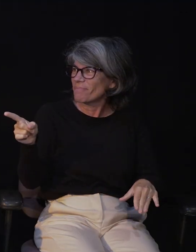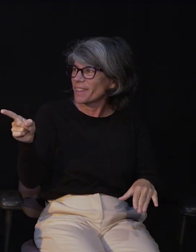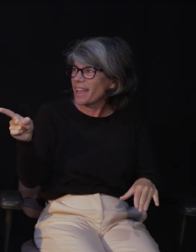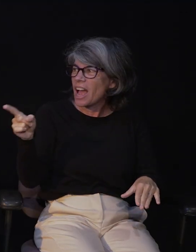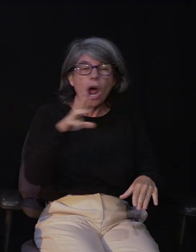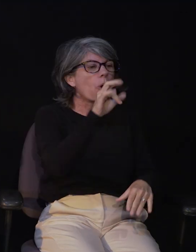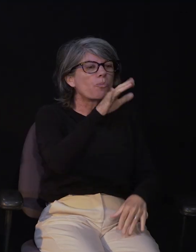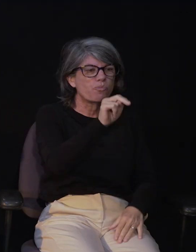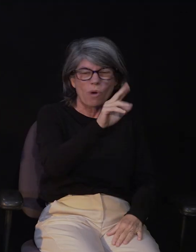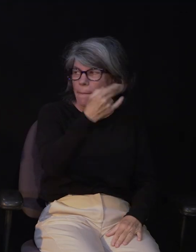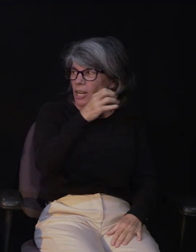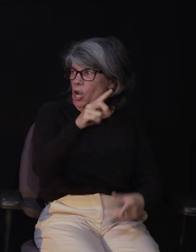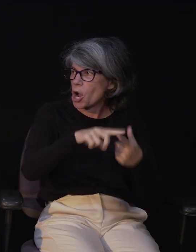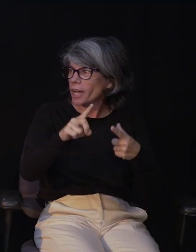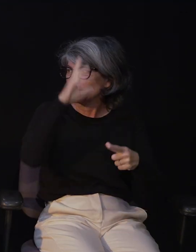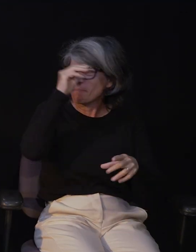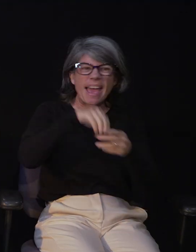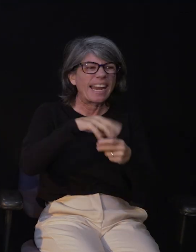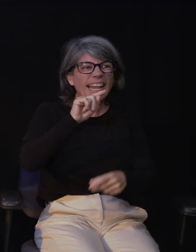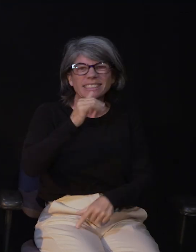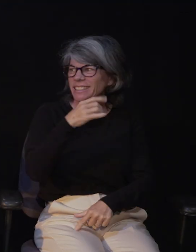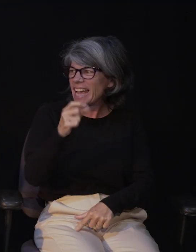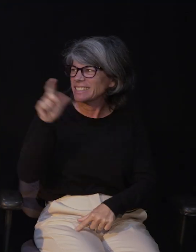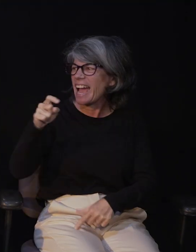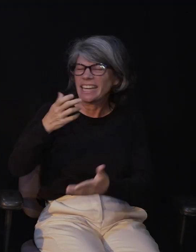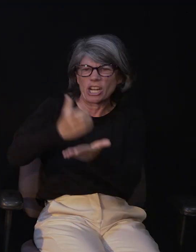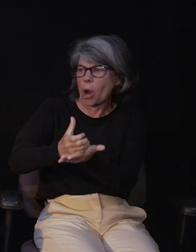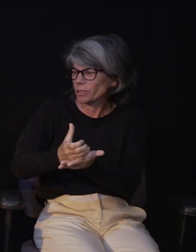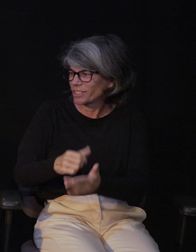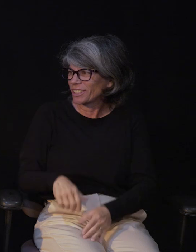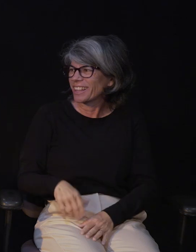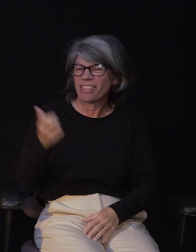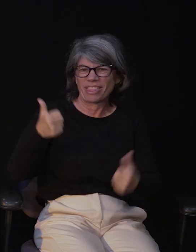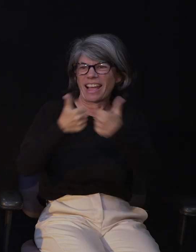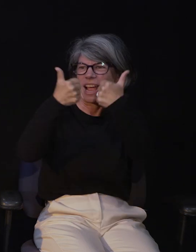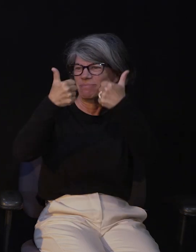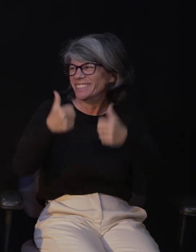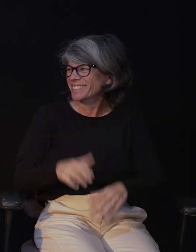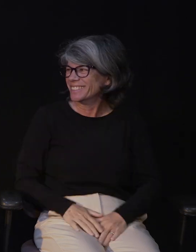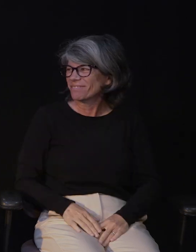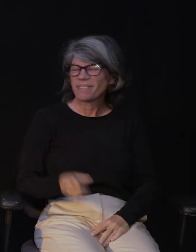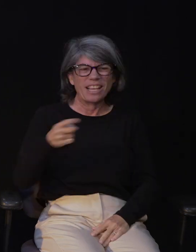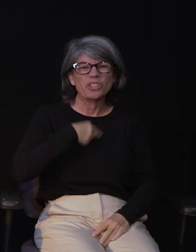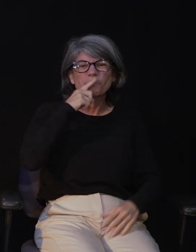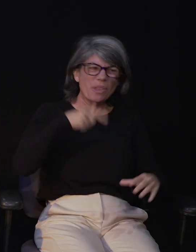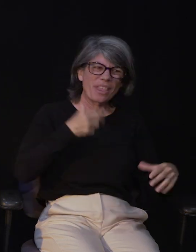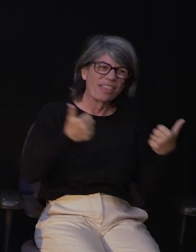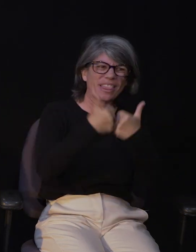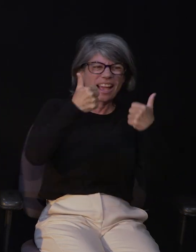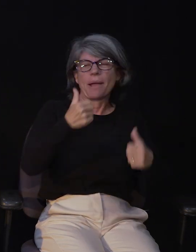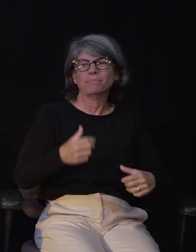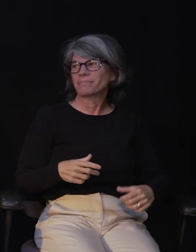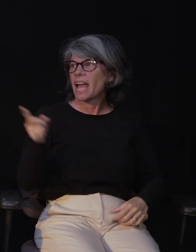Yay! Robin Hood. Yay! And then in tights. I need a coaster. Oh, L'chaim. You with the L'chaim. I'm into